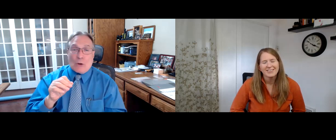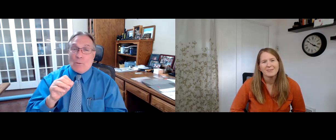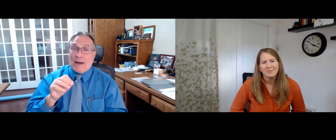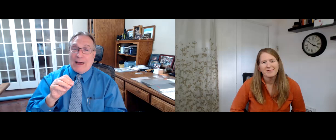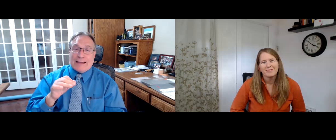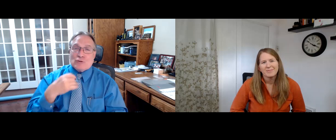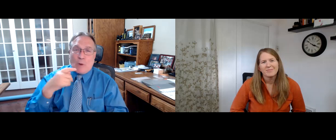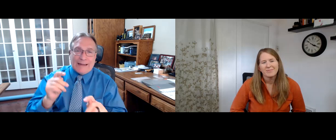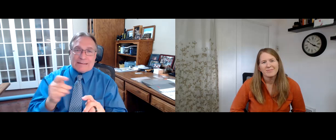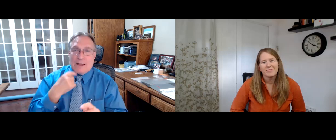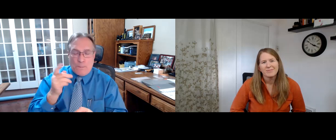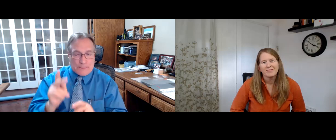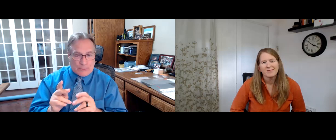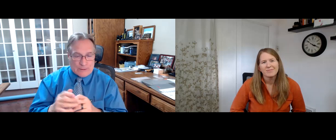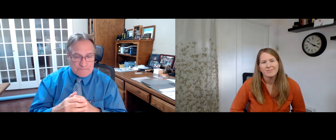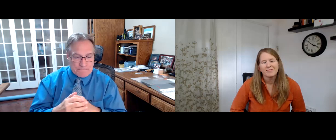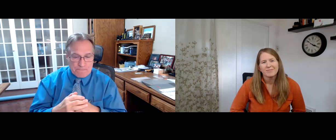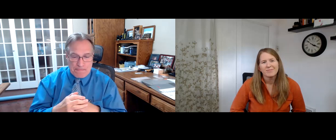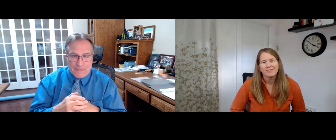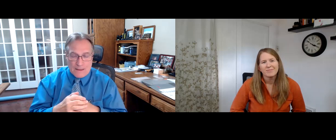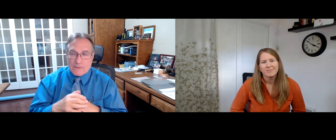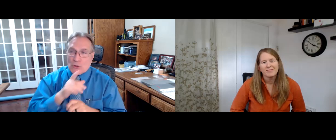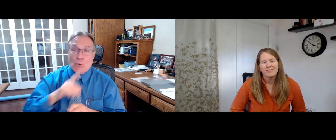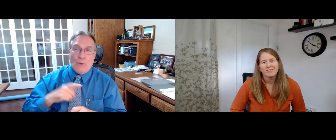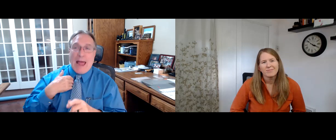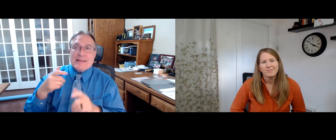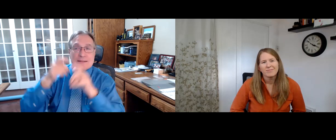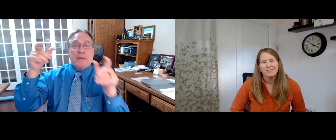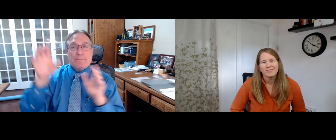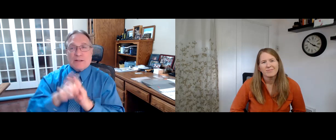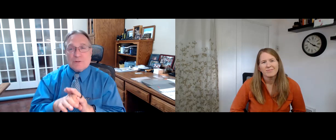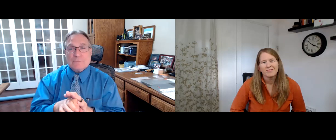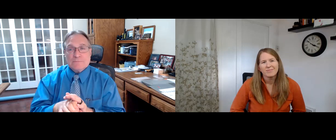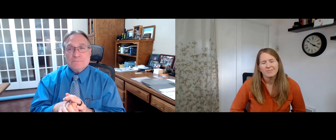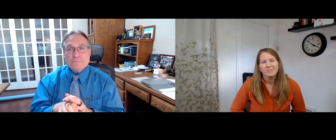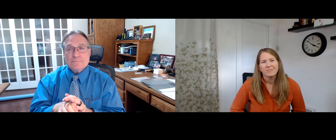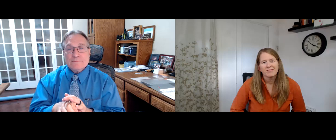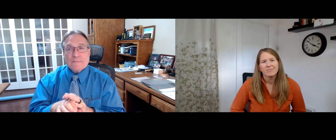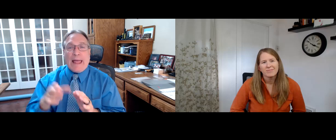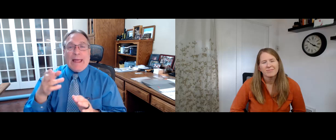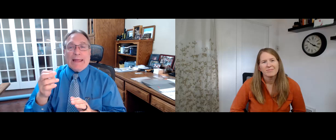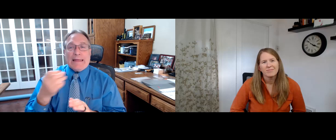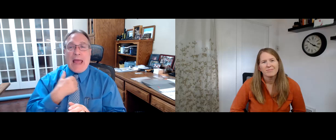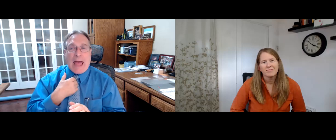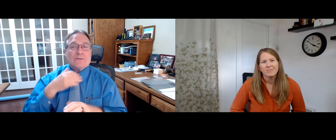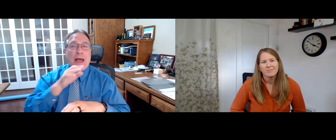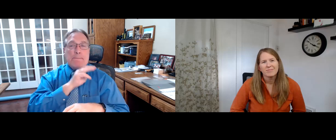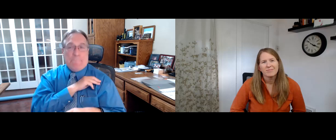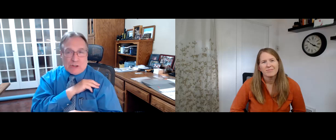So I try to tell people, the Lord has the big picture. He has a